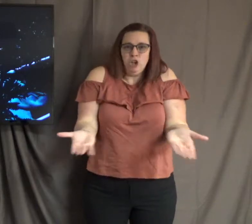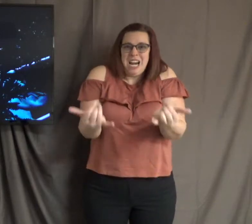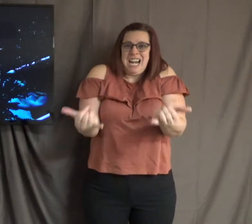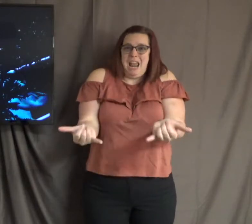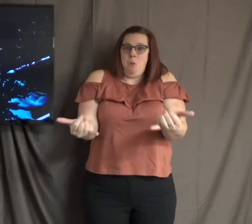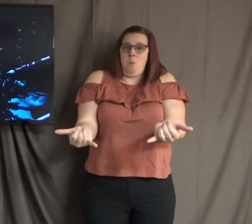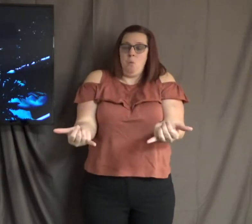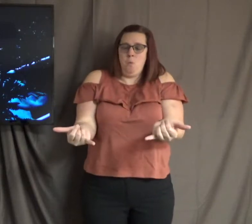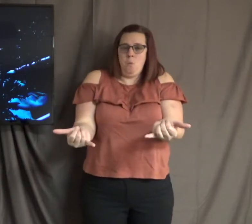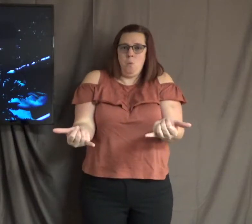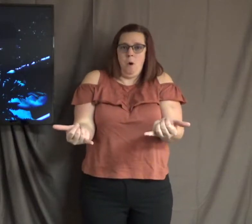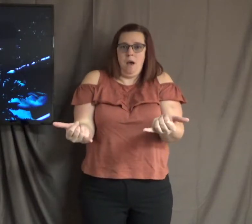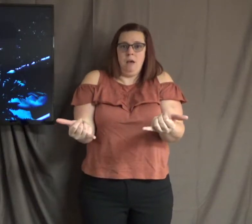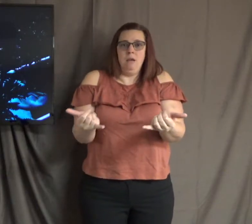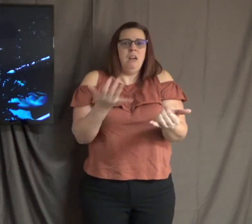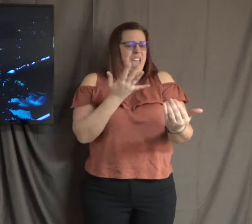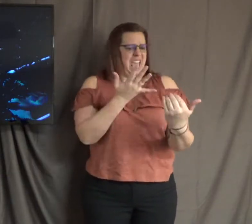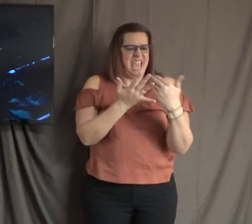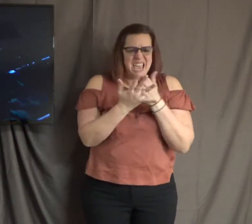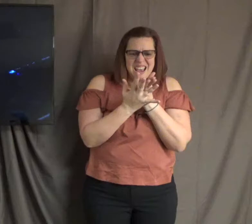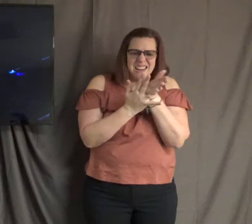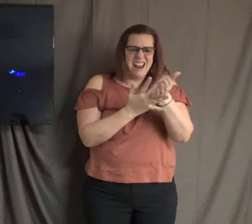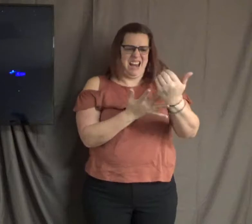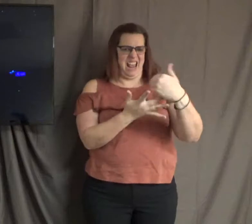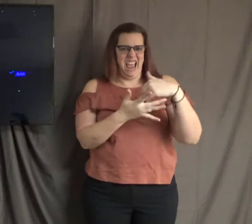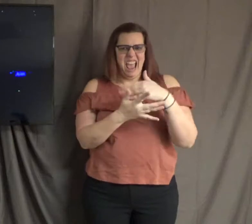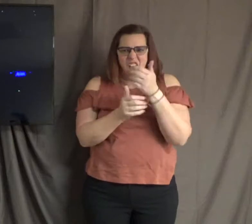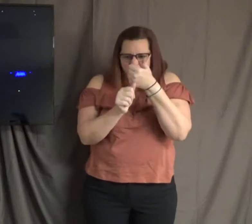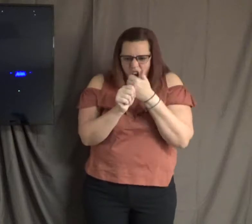now, in, through, and as each one of us,